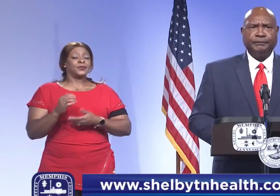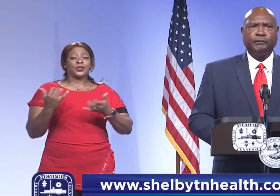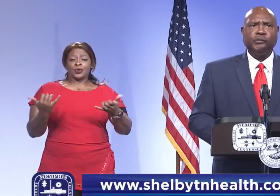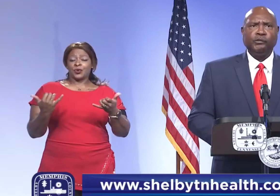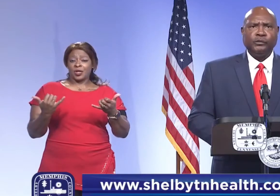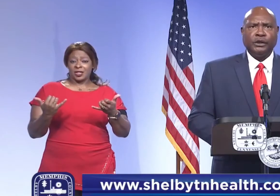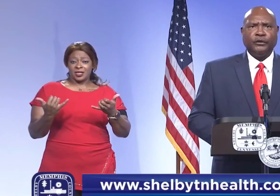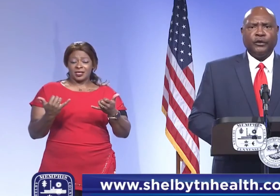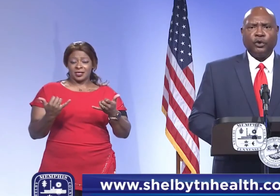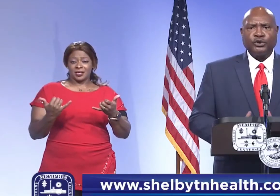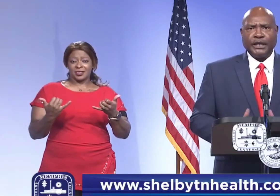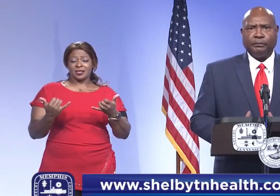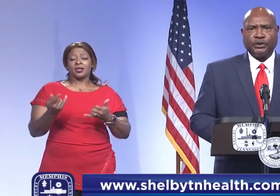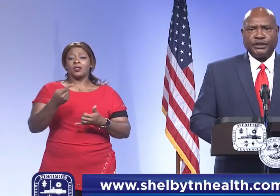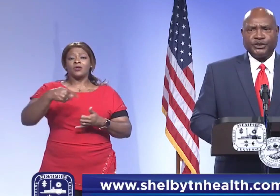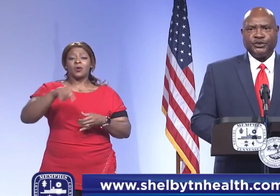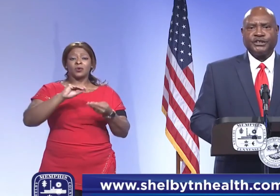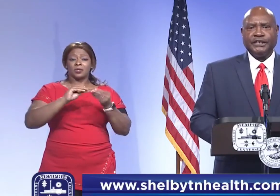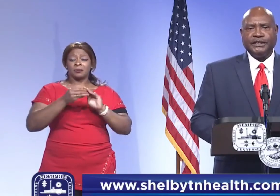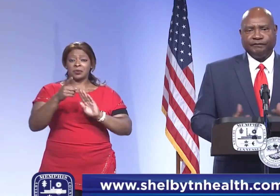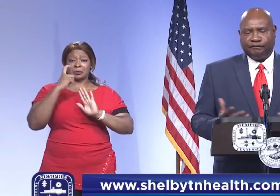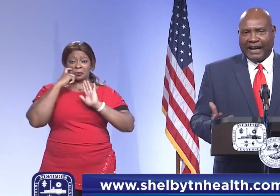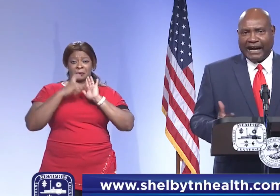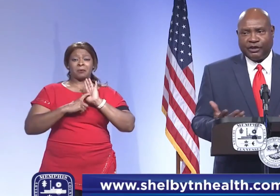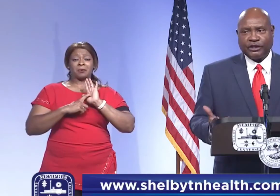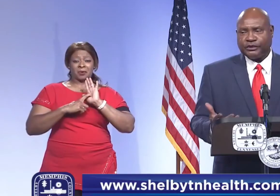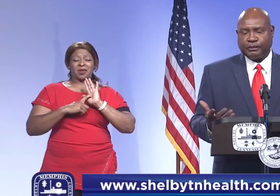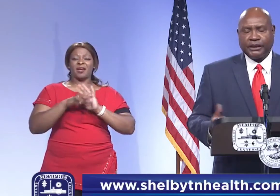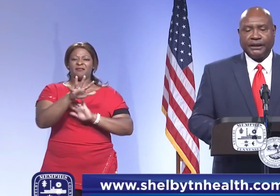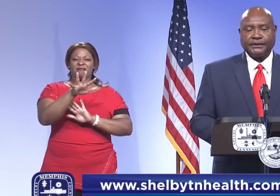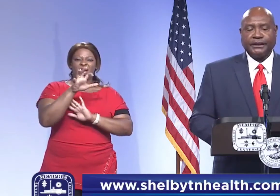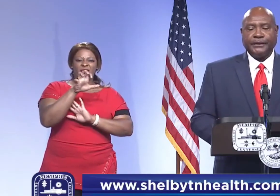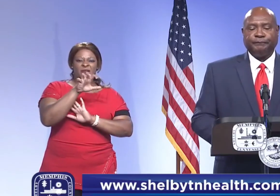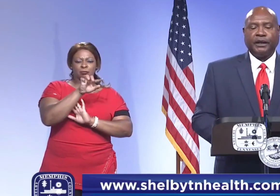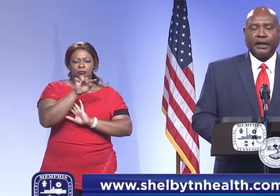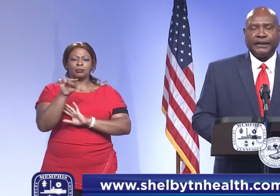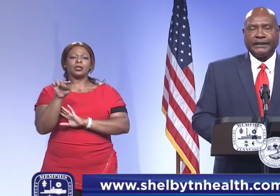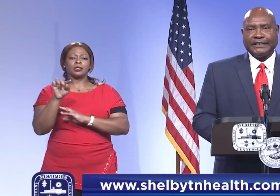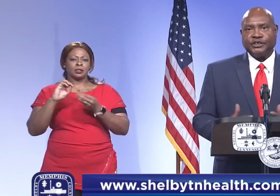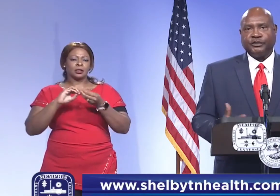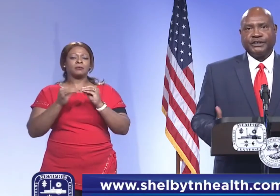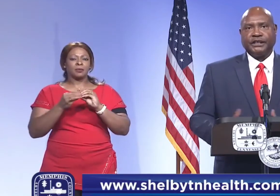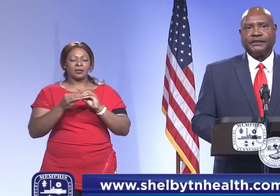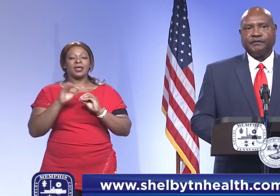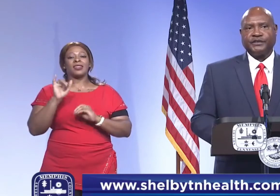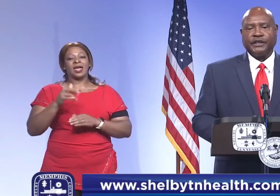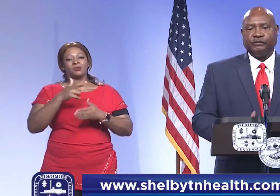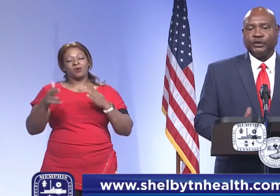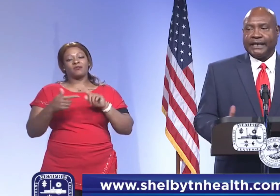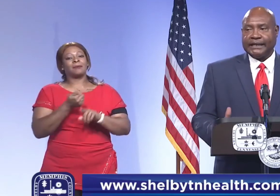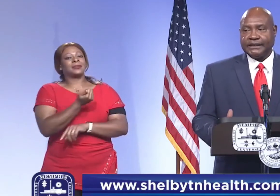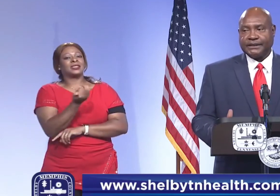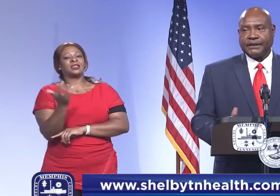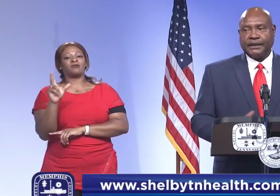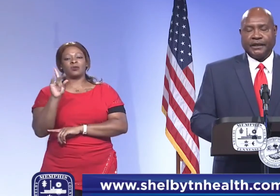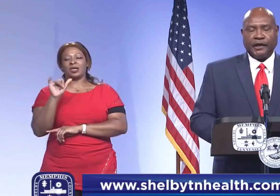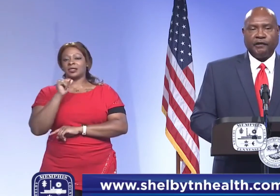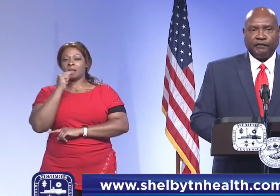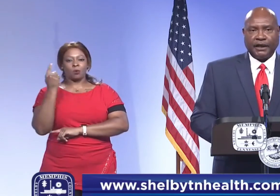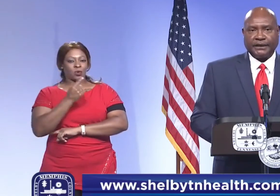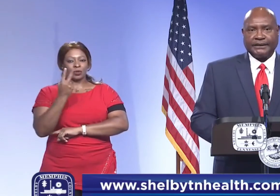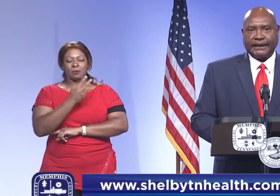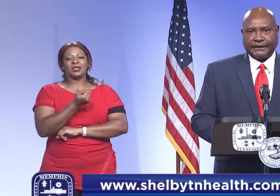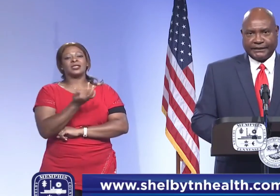currently, those numbers that you see, 500 plus, is the result of several days